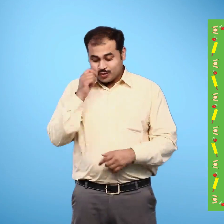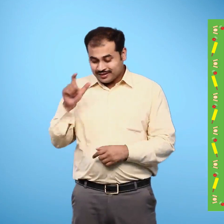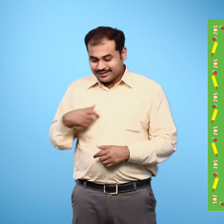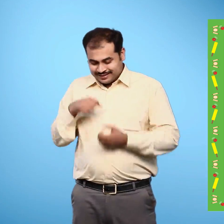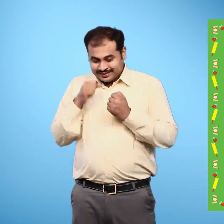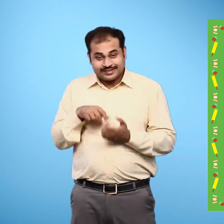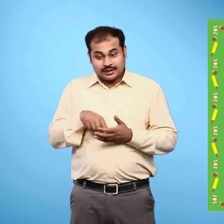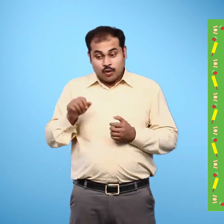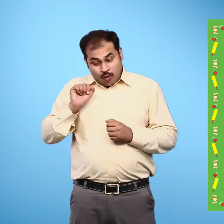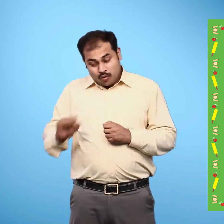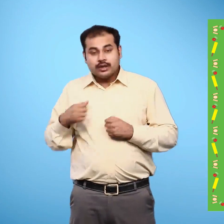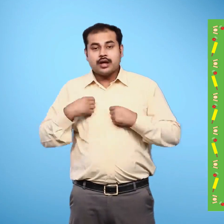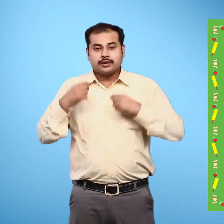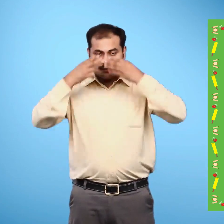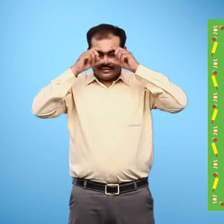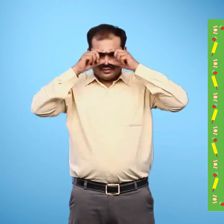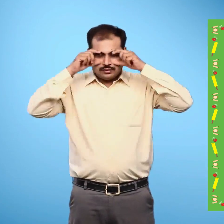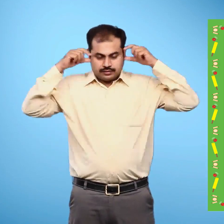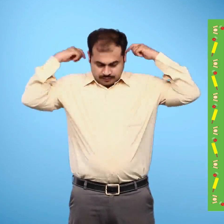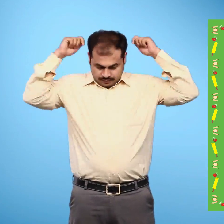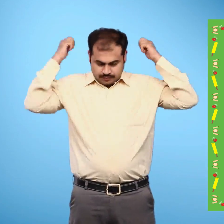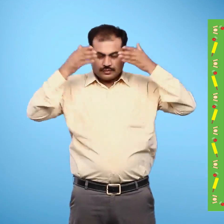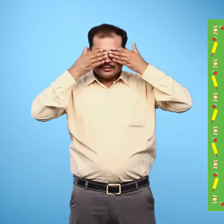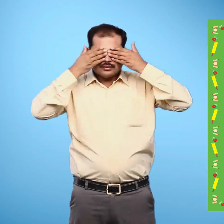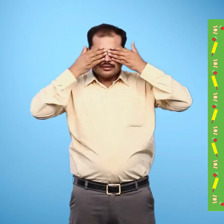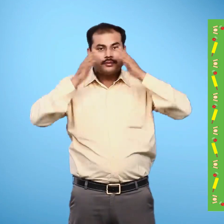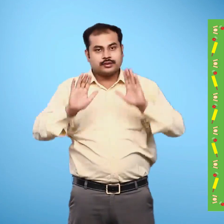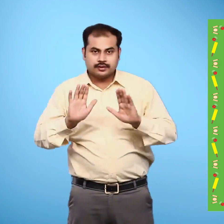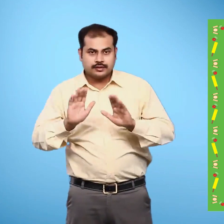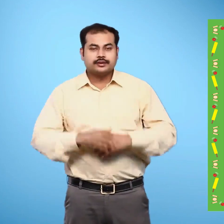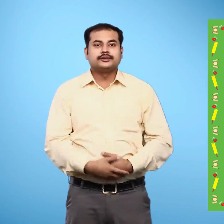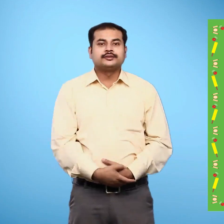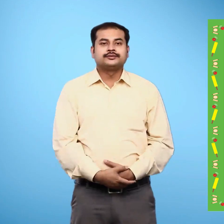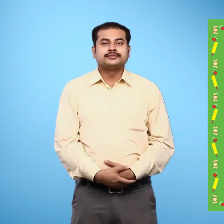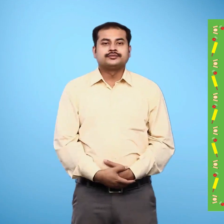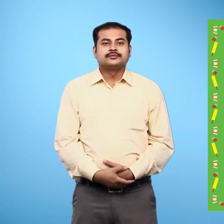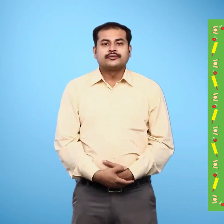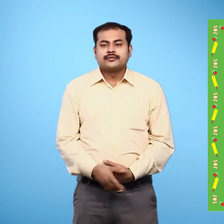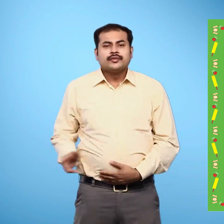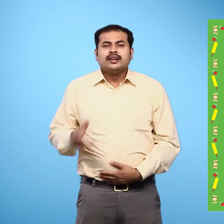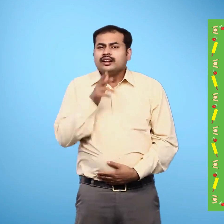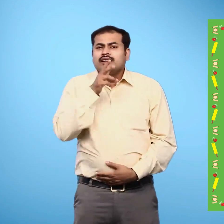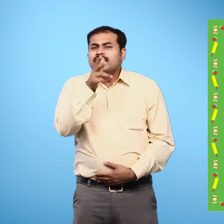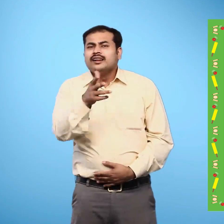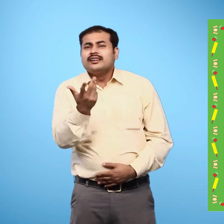and his eyes are closed with a piece of cloth. He is responding to